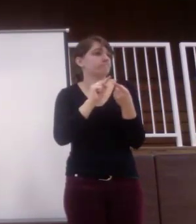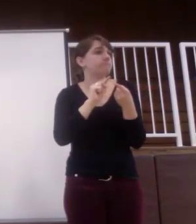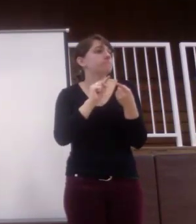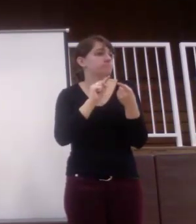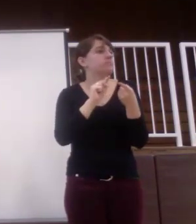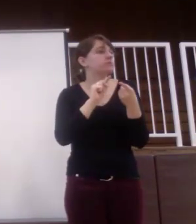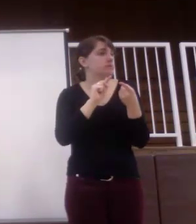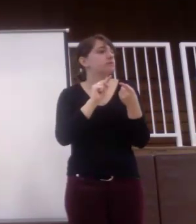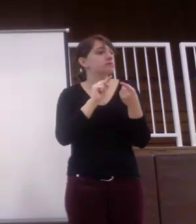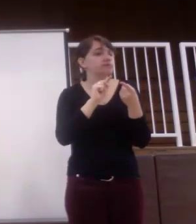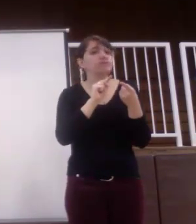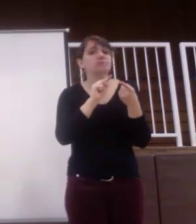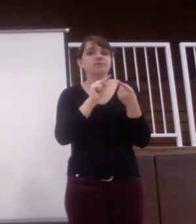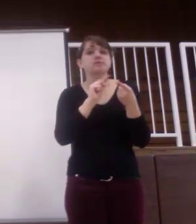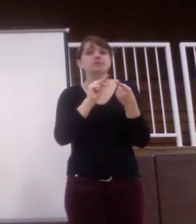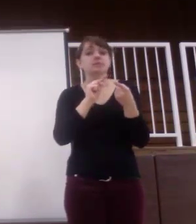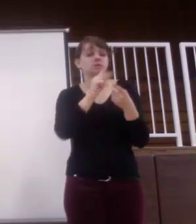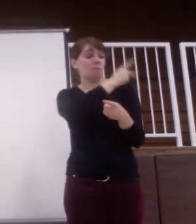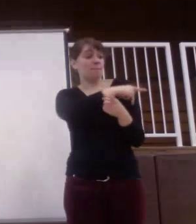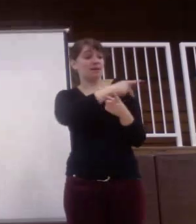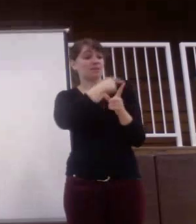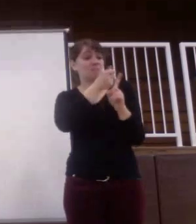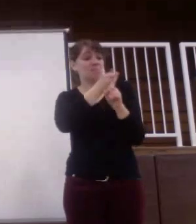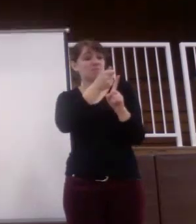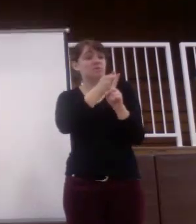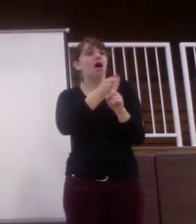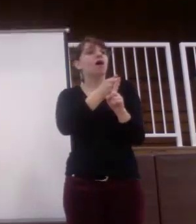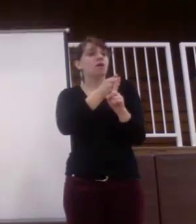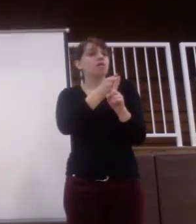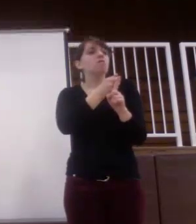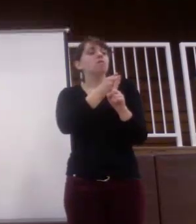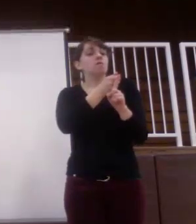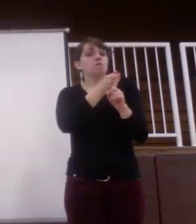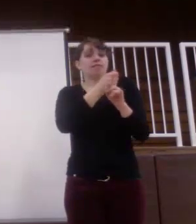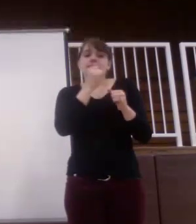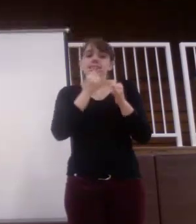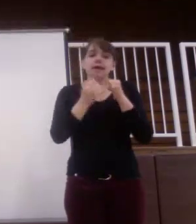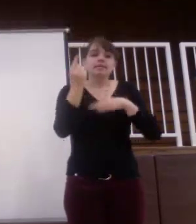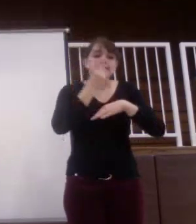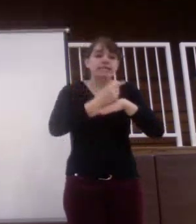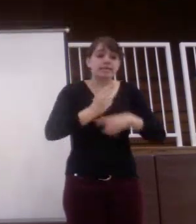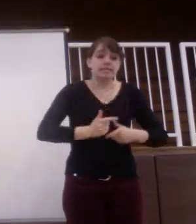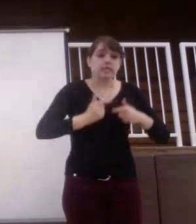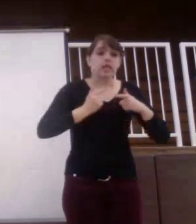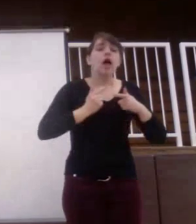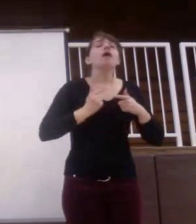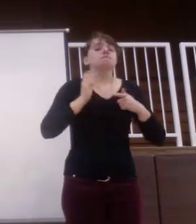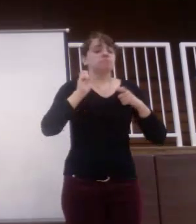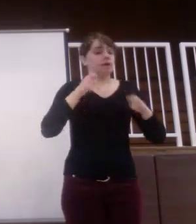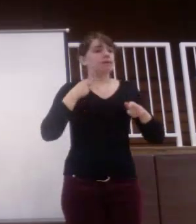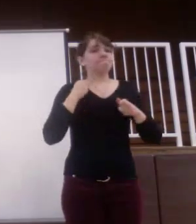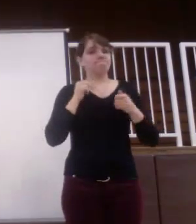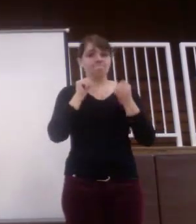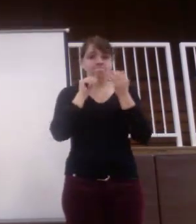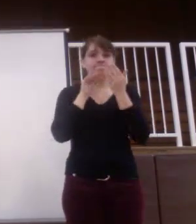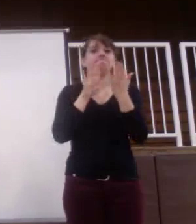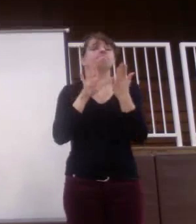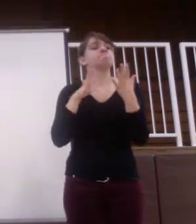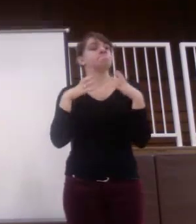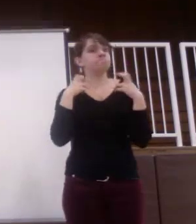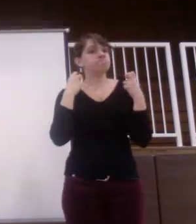so that a patient can face the final days of his or her life